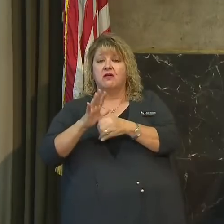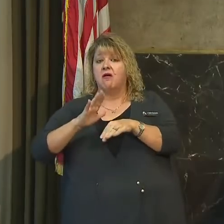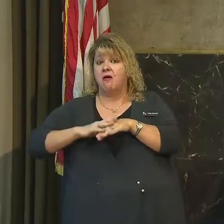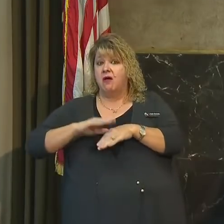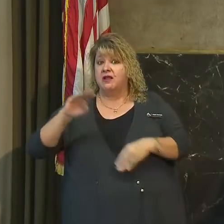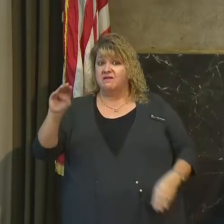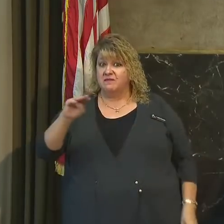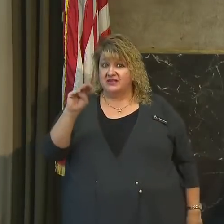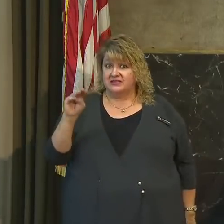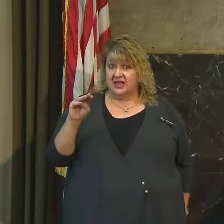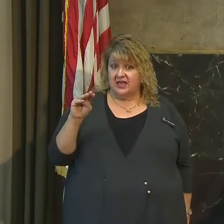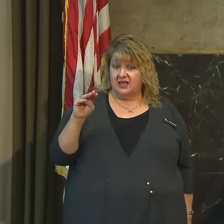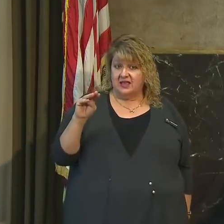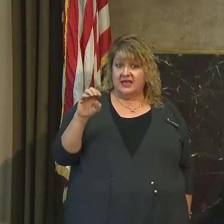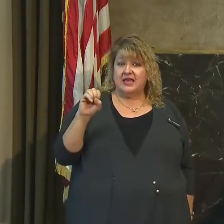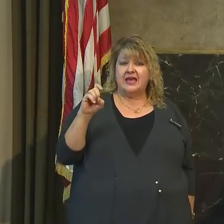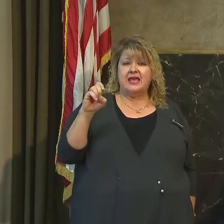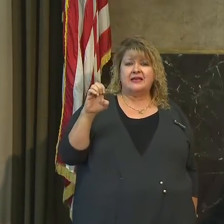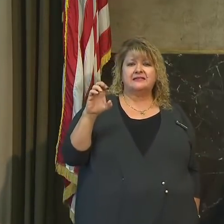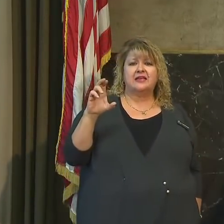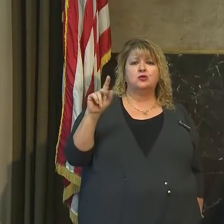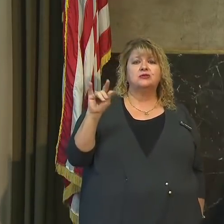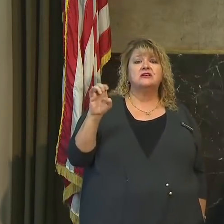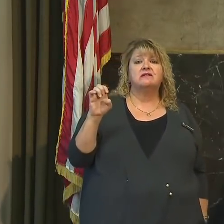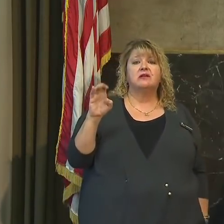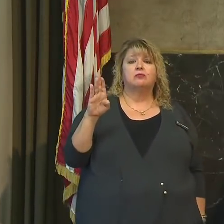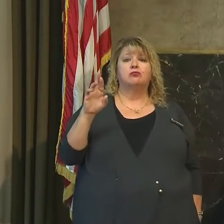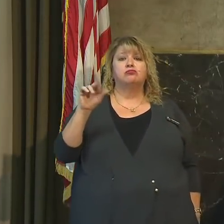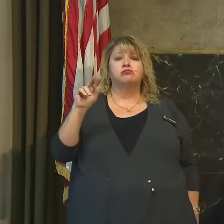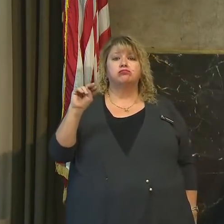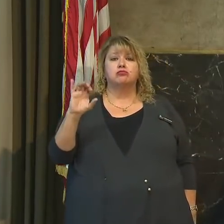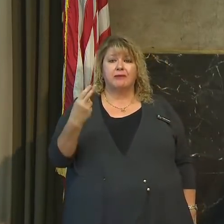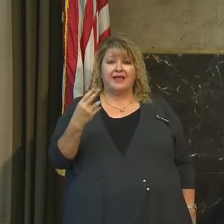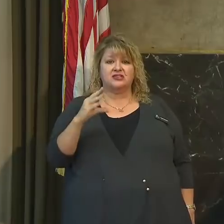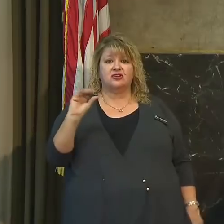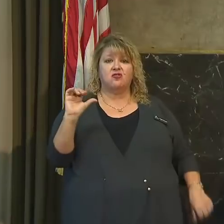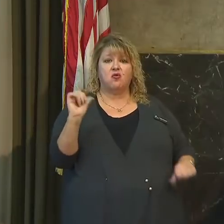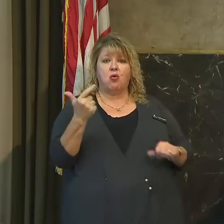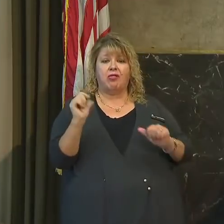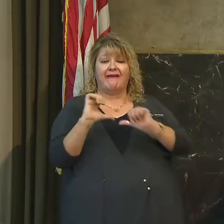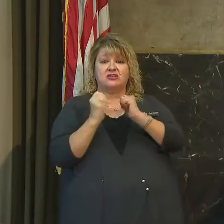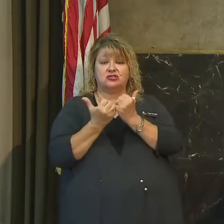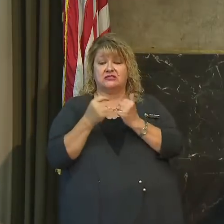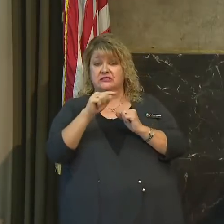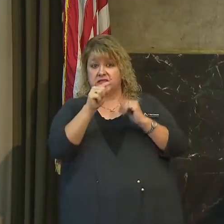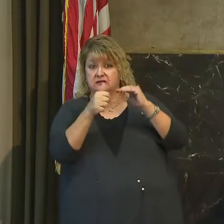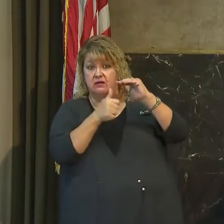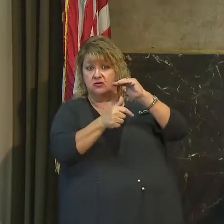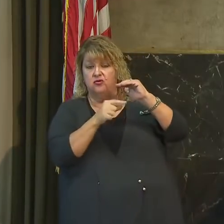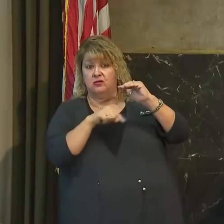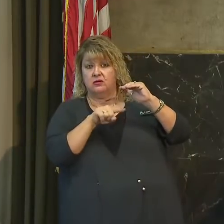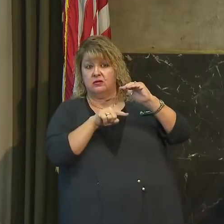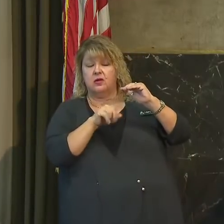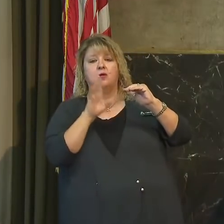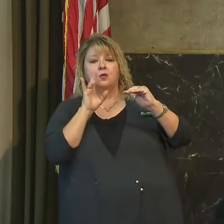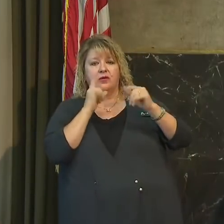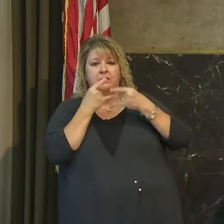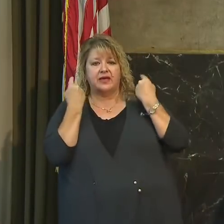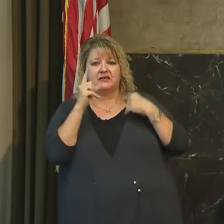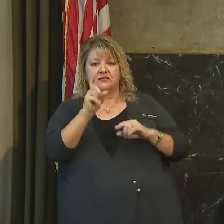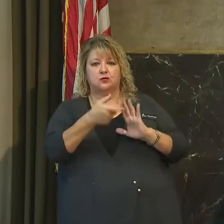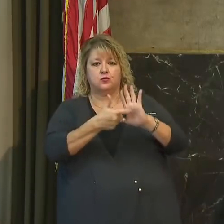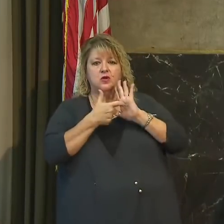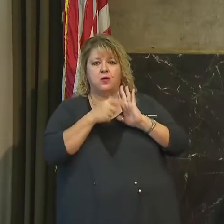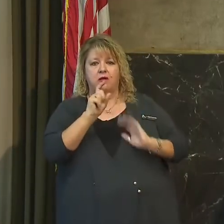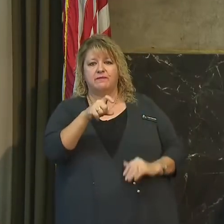executive branch agencies will begin requiring masks for state employees. The Division of Administration